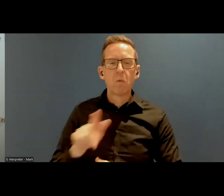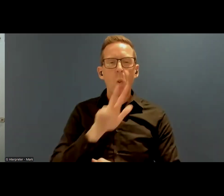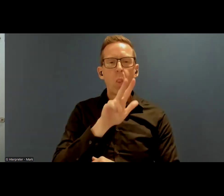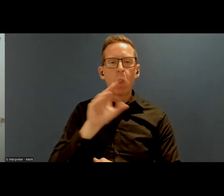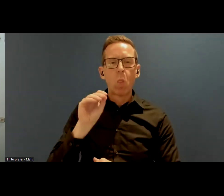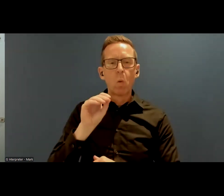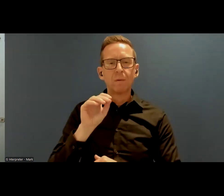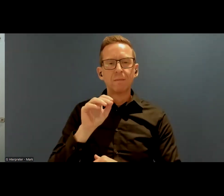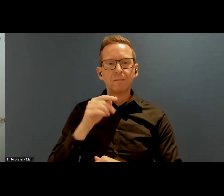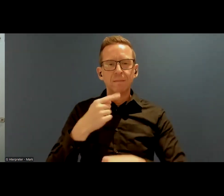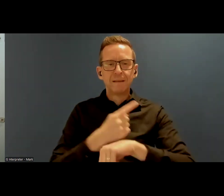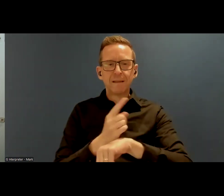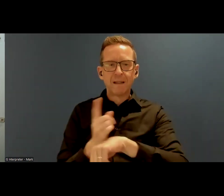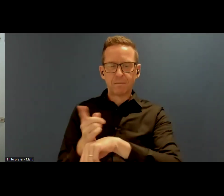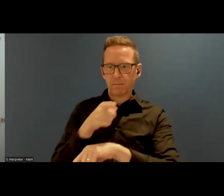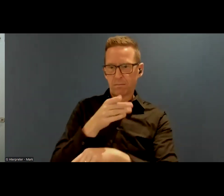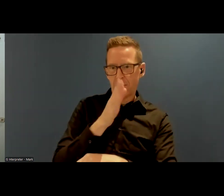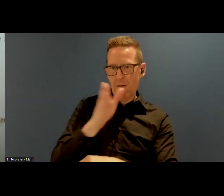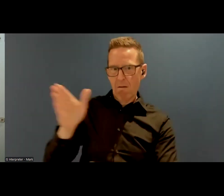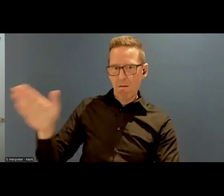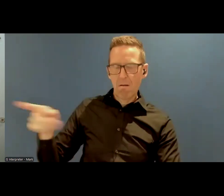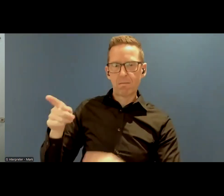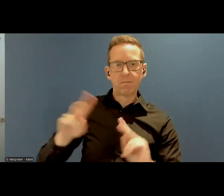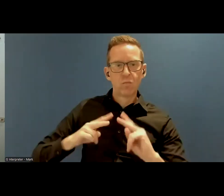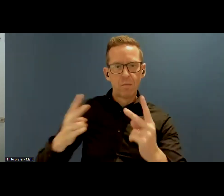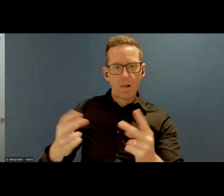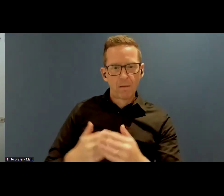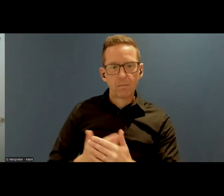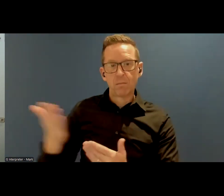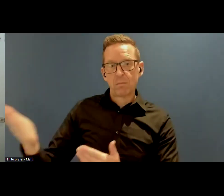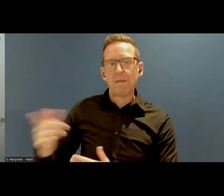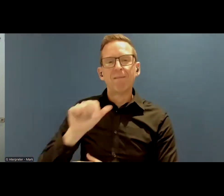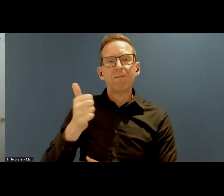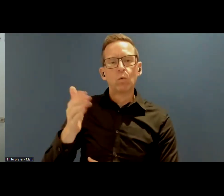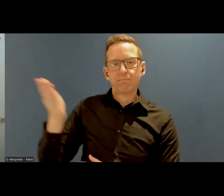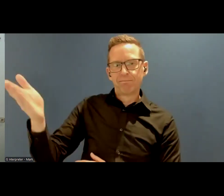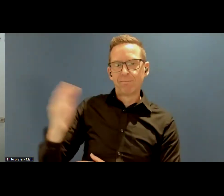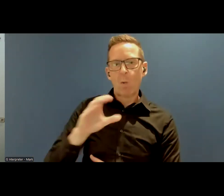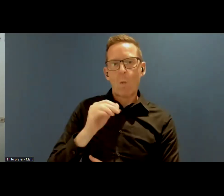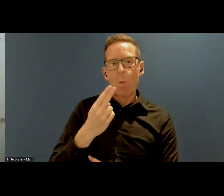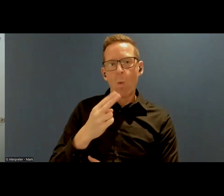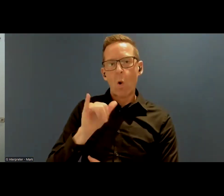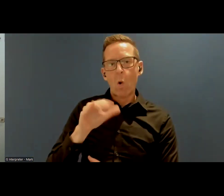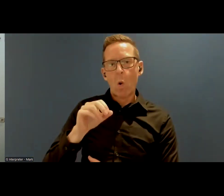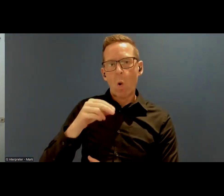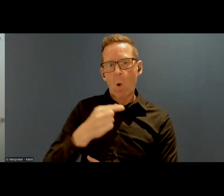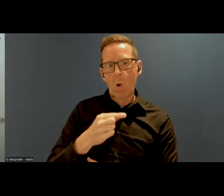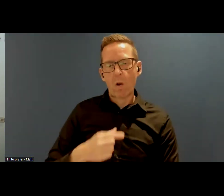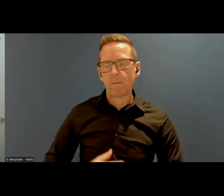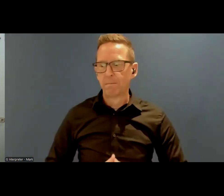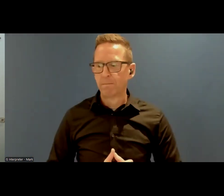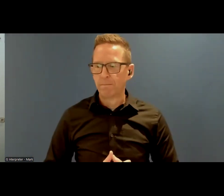hand over to Oyong first. Thank you. Thank you, Amba. I want to share